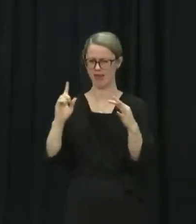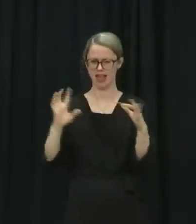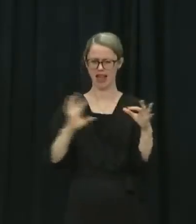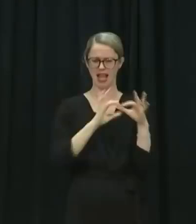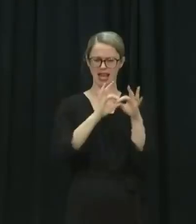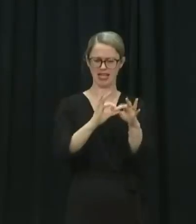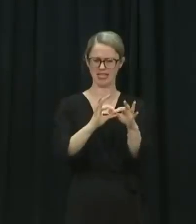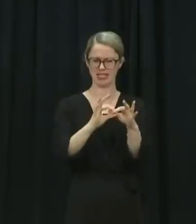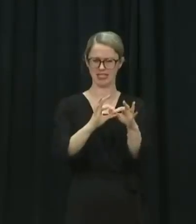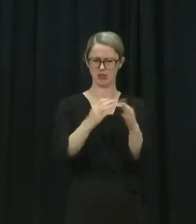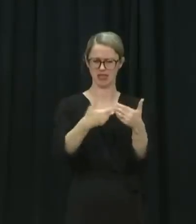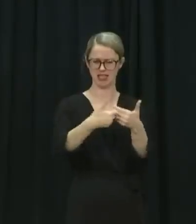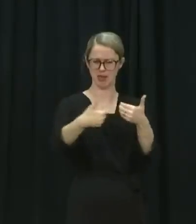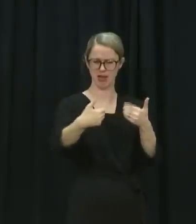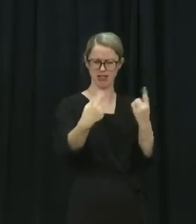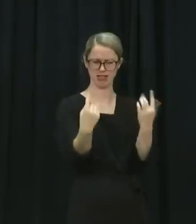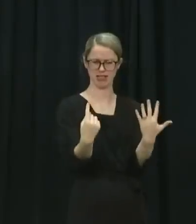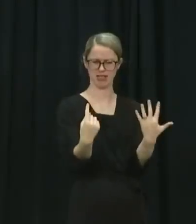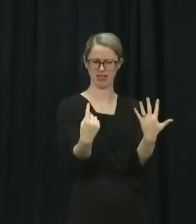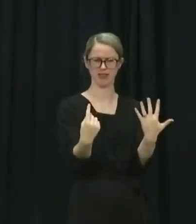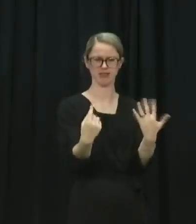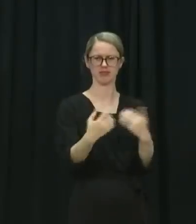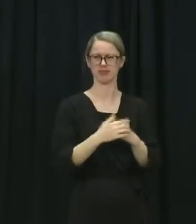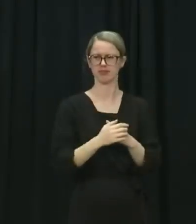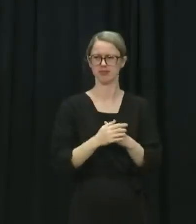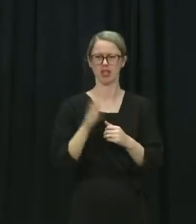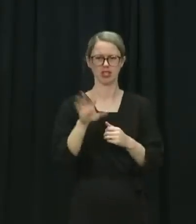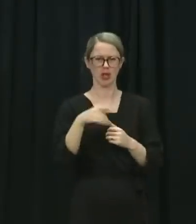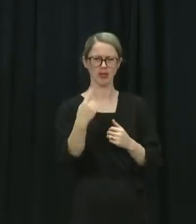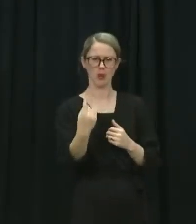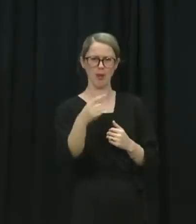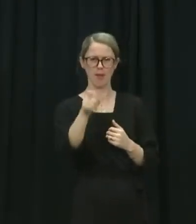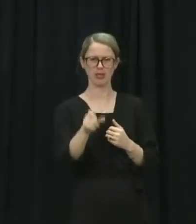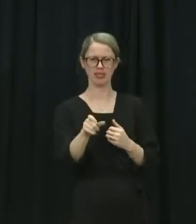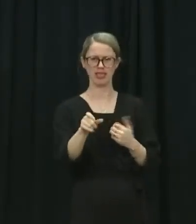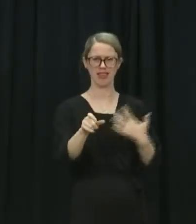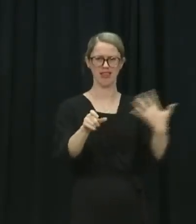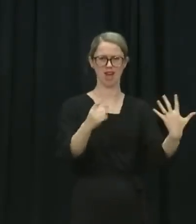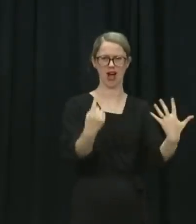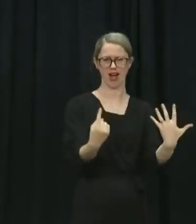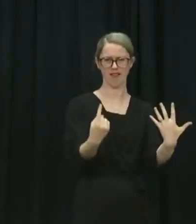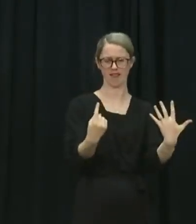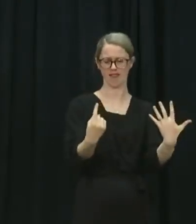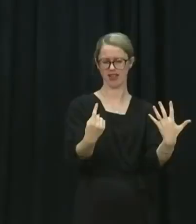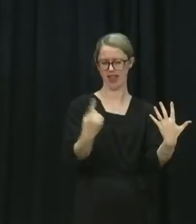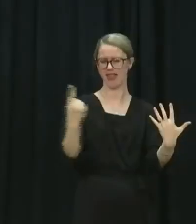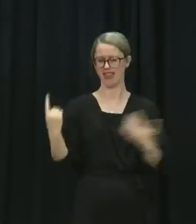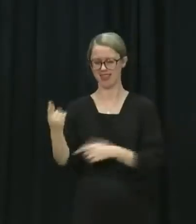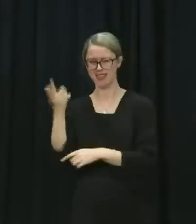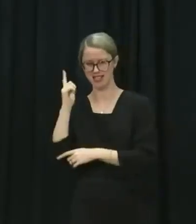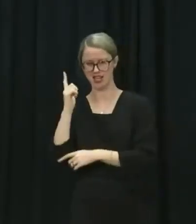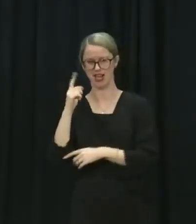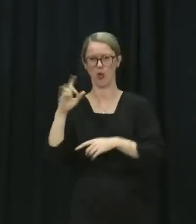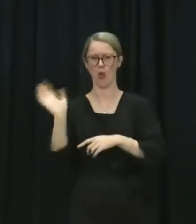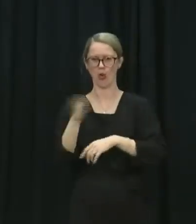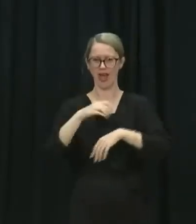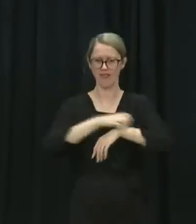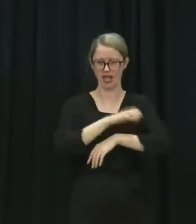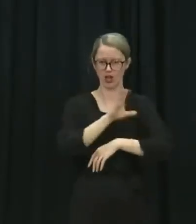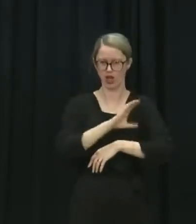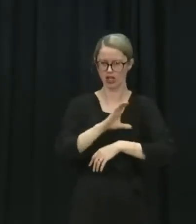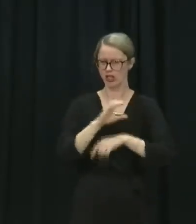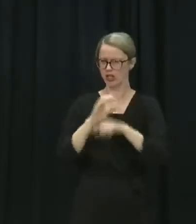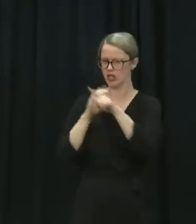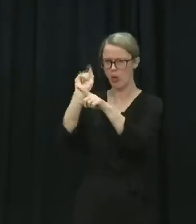Are separate from the family. So we had two. And then another 5? Correct. Correct. Yes. As I understand. So what you're saying in terms